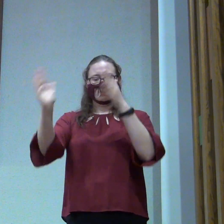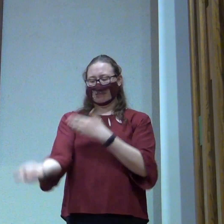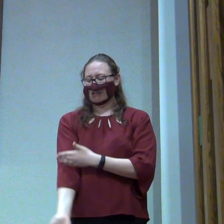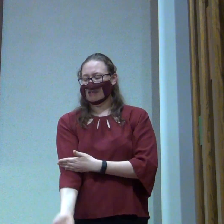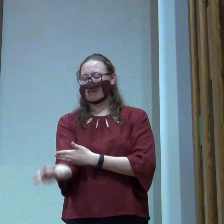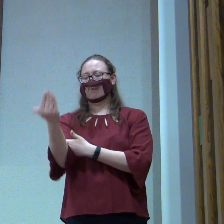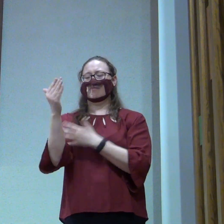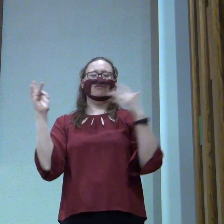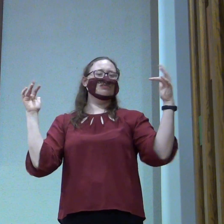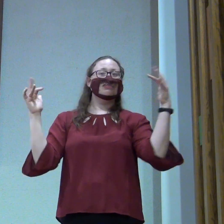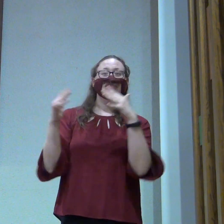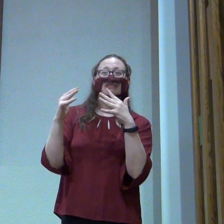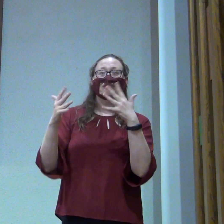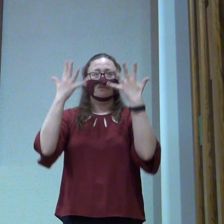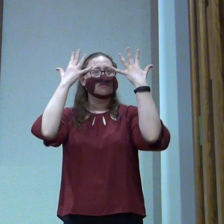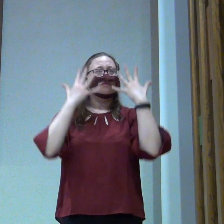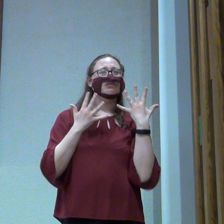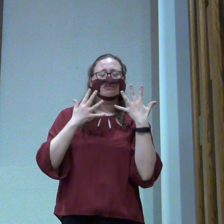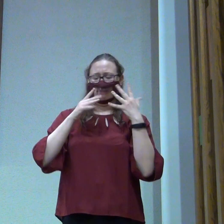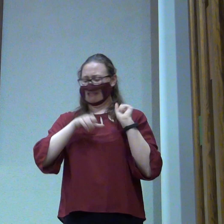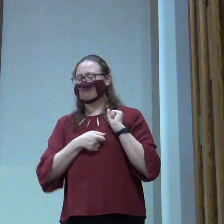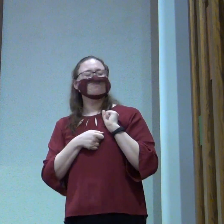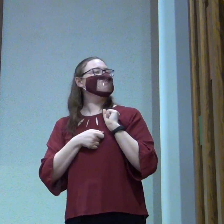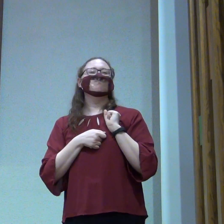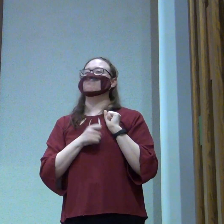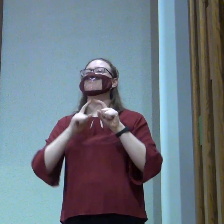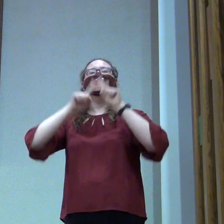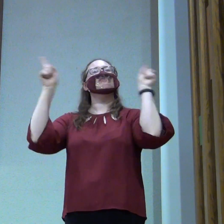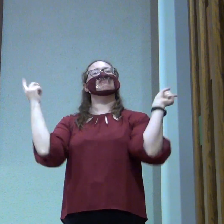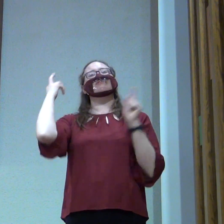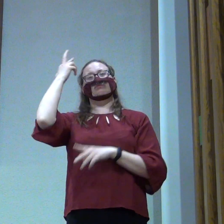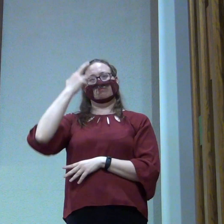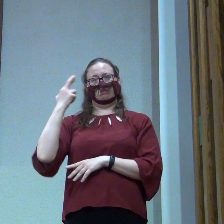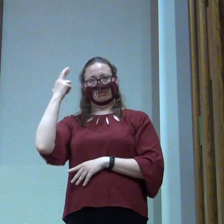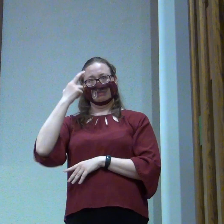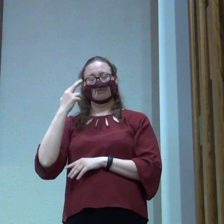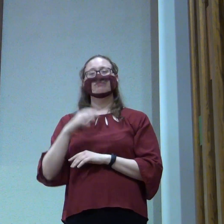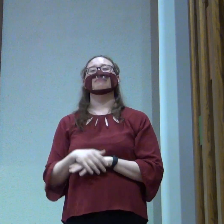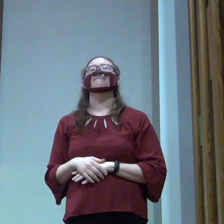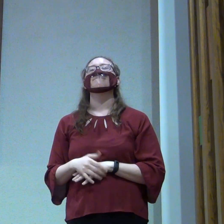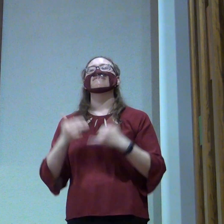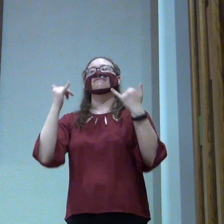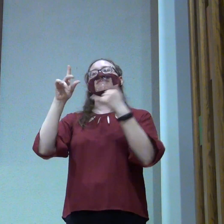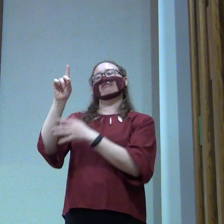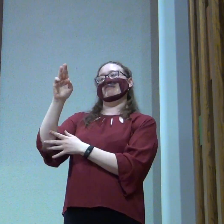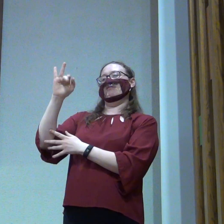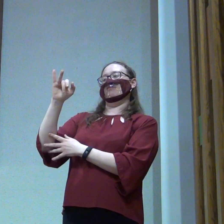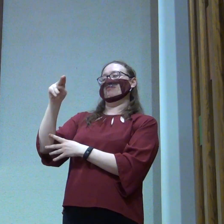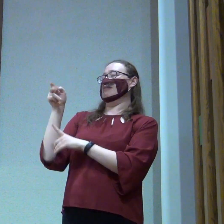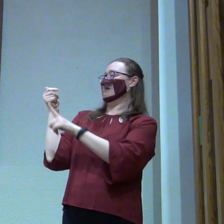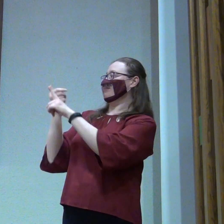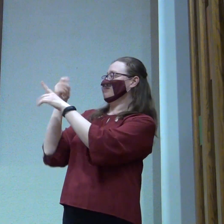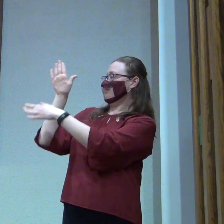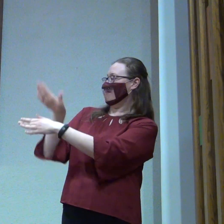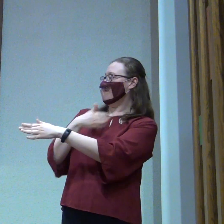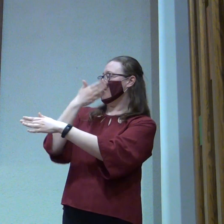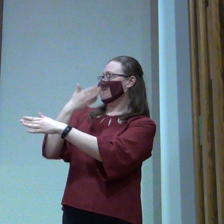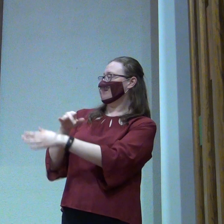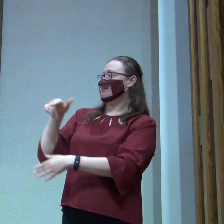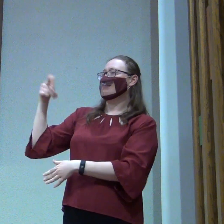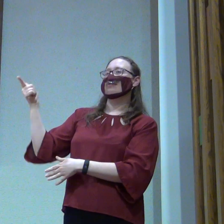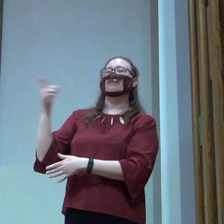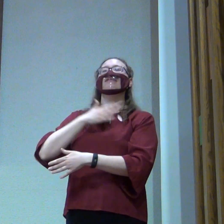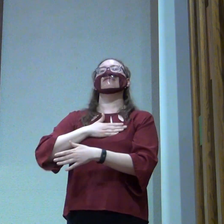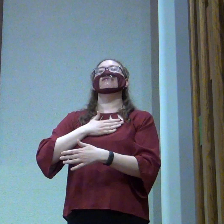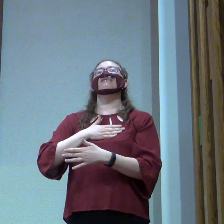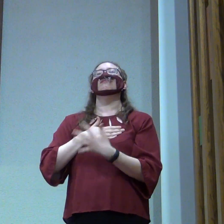for a much different purpose. I want to ask you, as dawn plays, to depart the